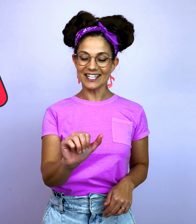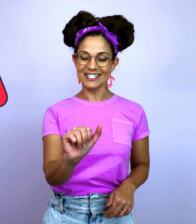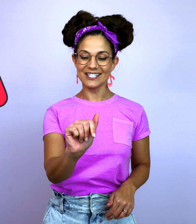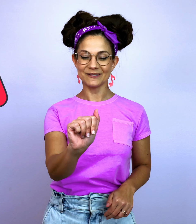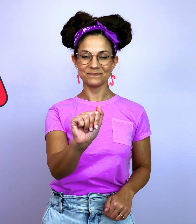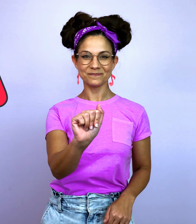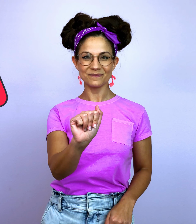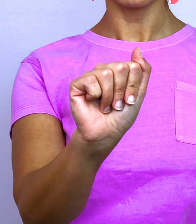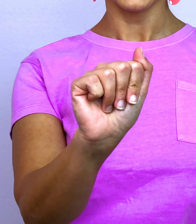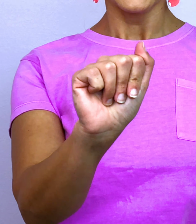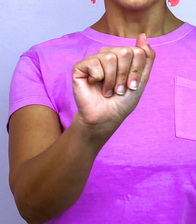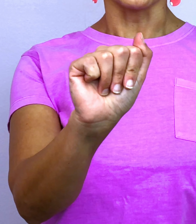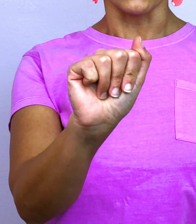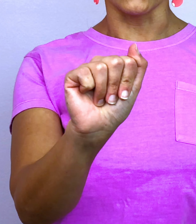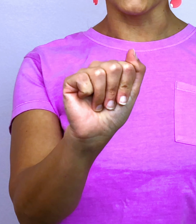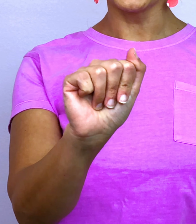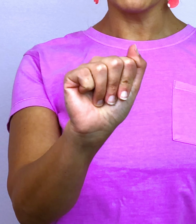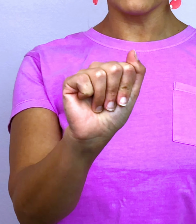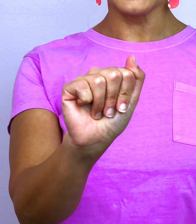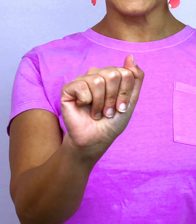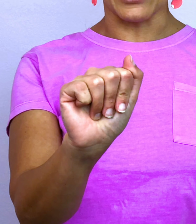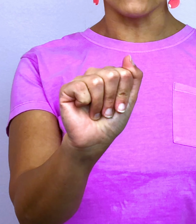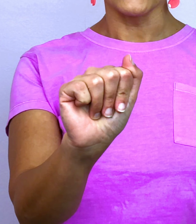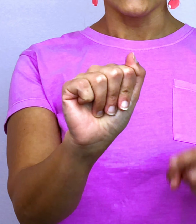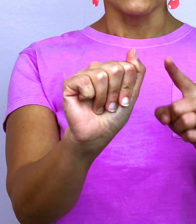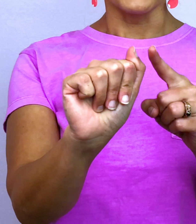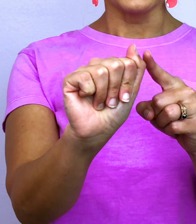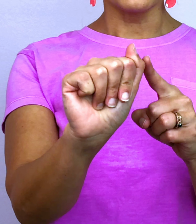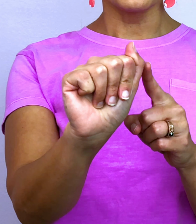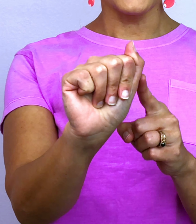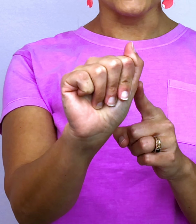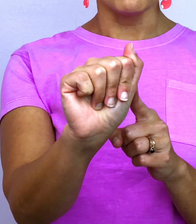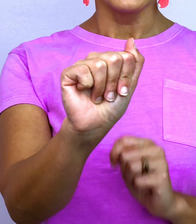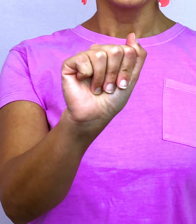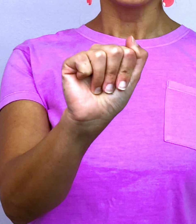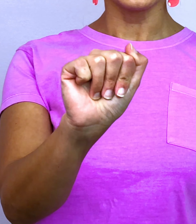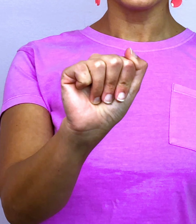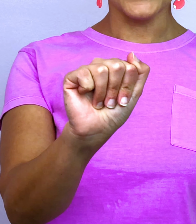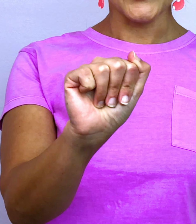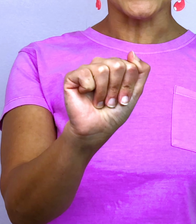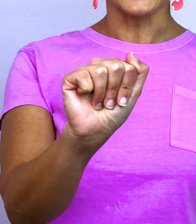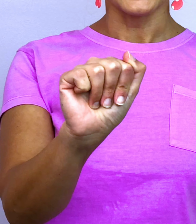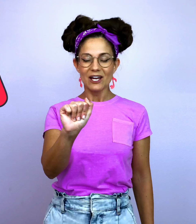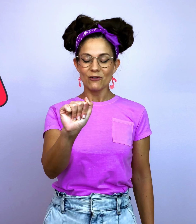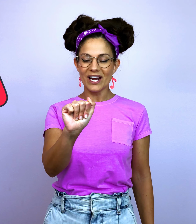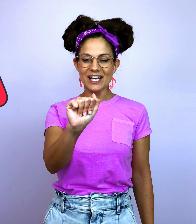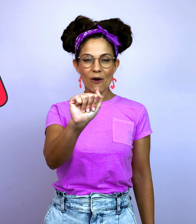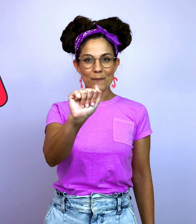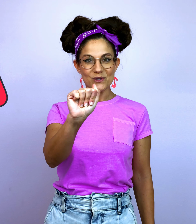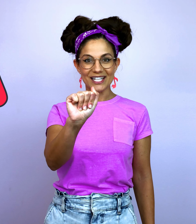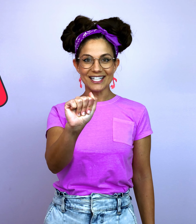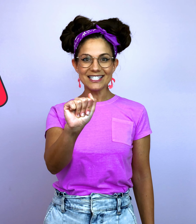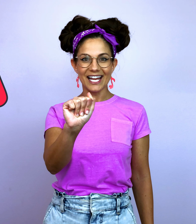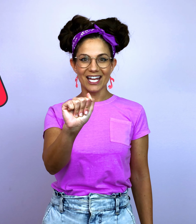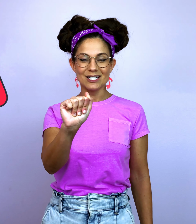this. You hold your fist out with your thumb to the side. Right now I'm using this hand, but